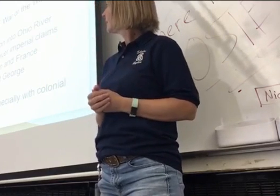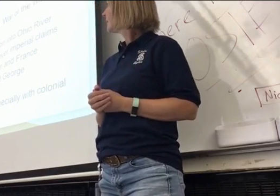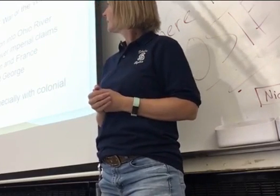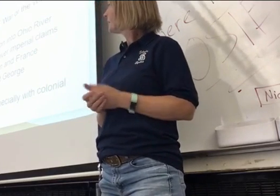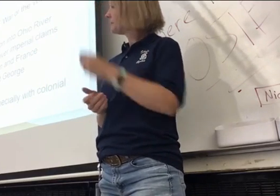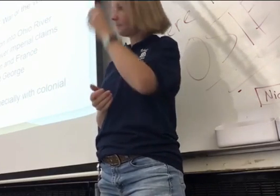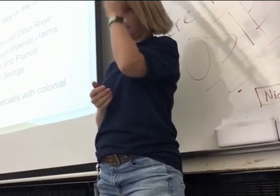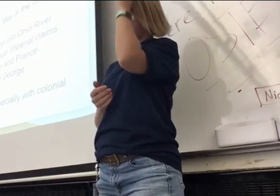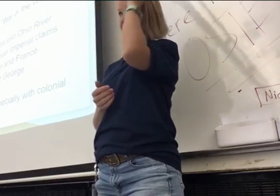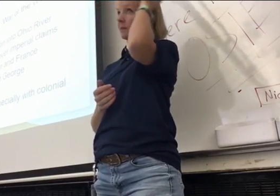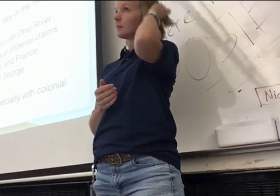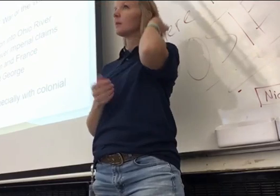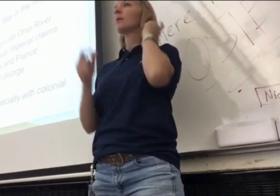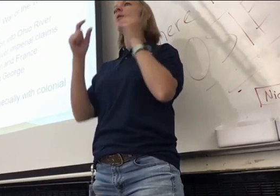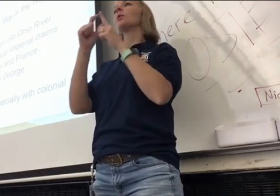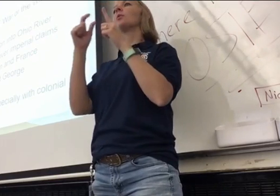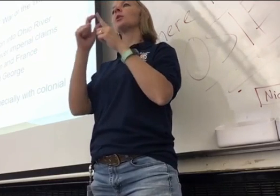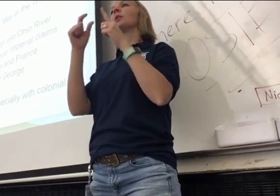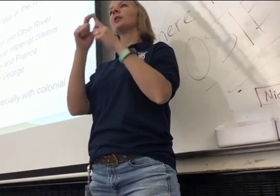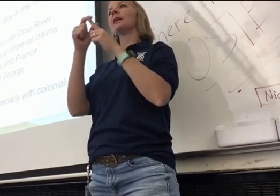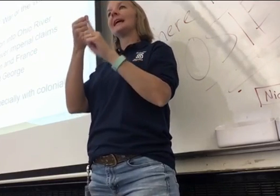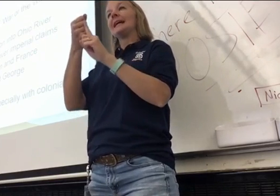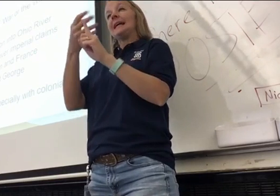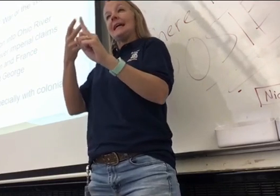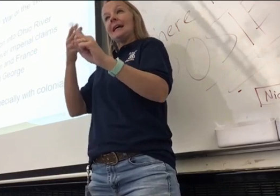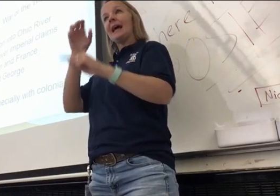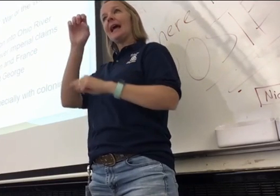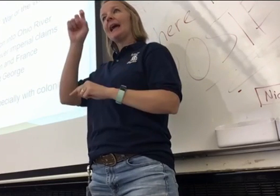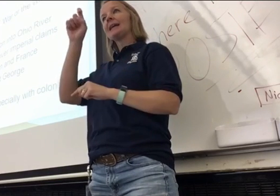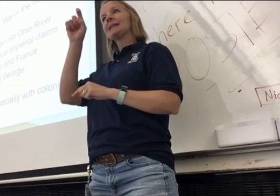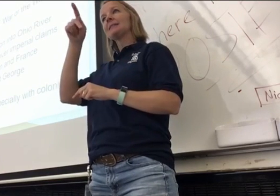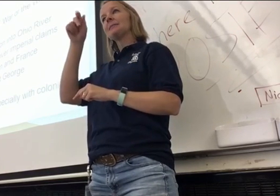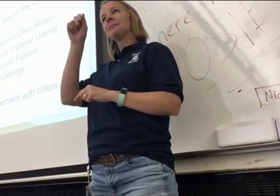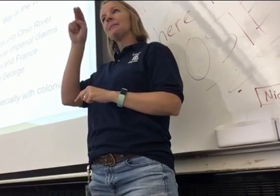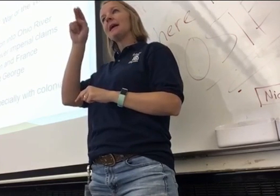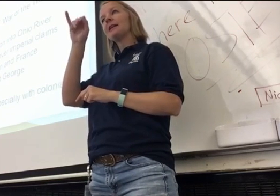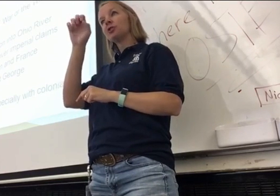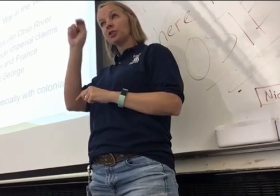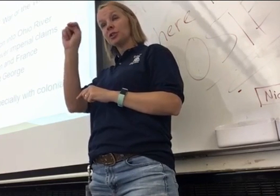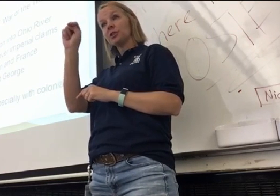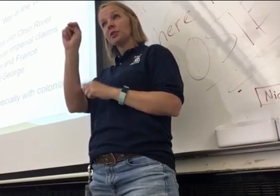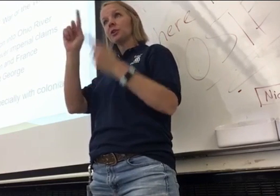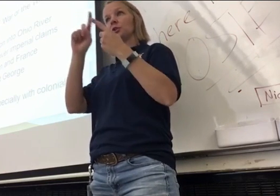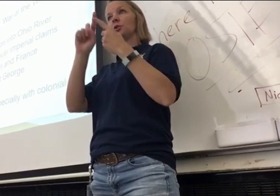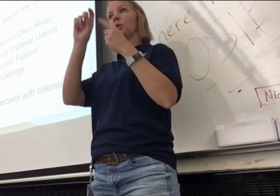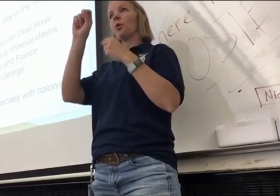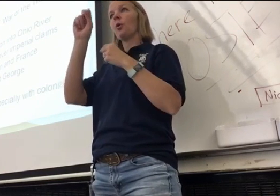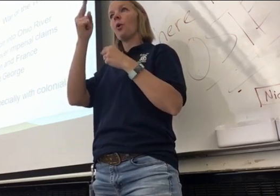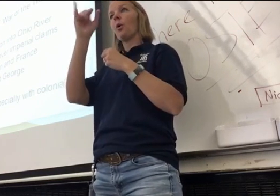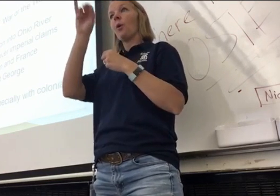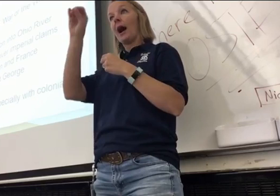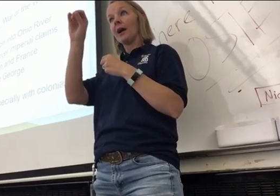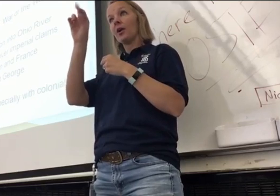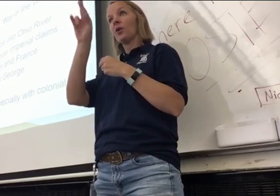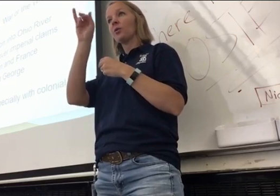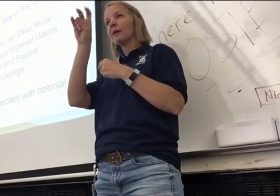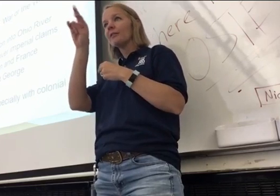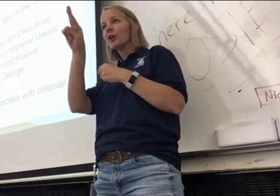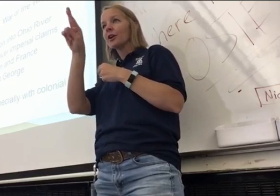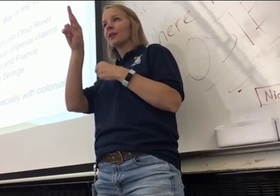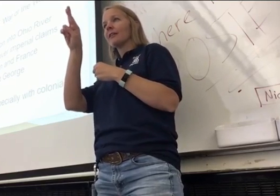I'd highlight the words expansion into Ohio River Valley.